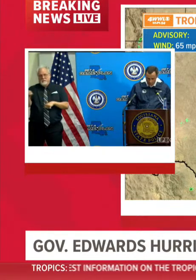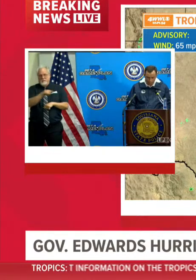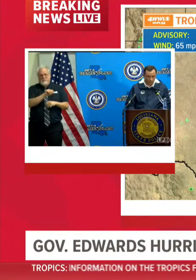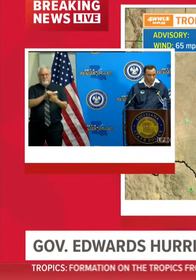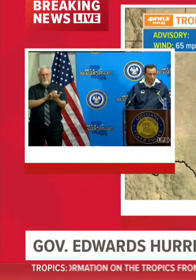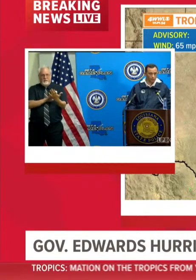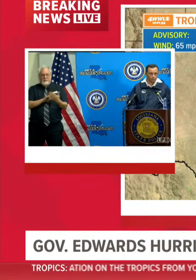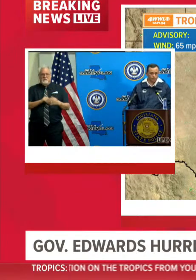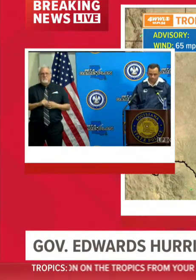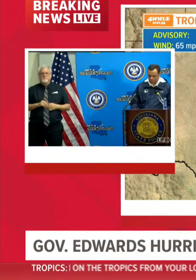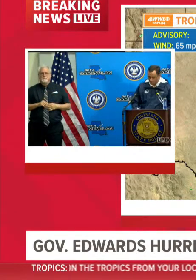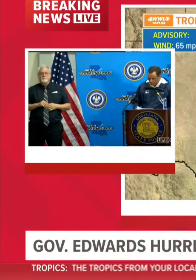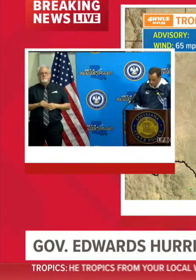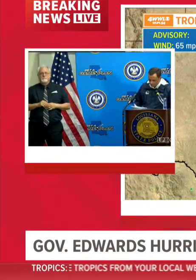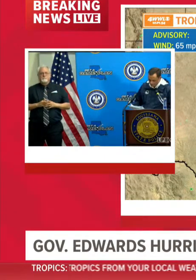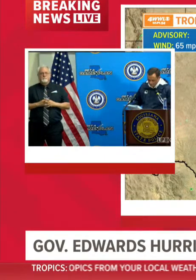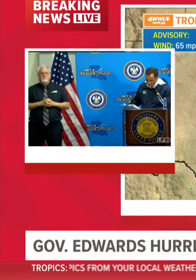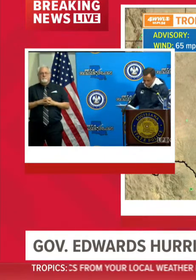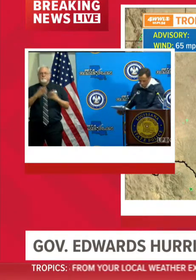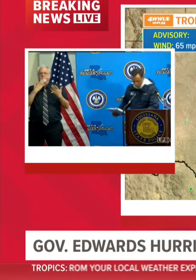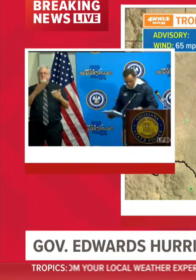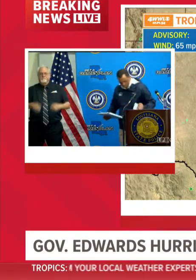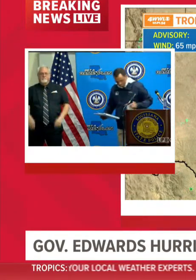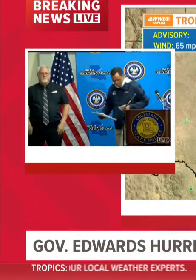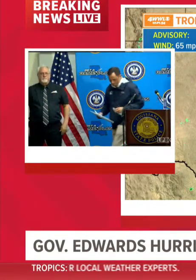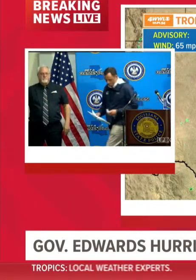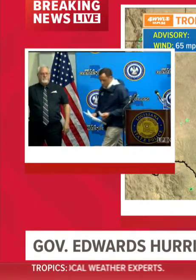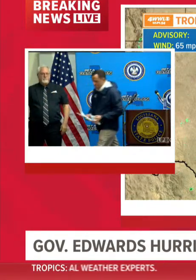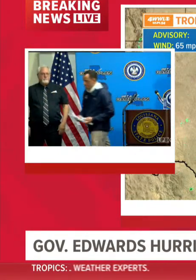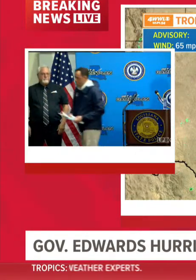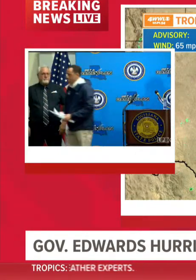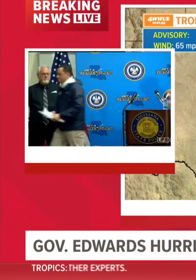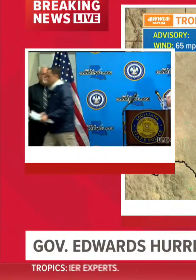face across our coast. Thank you.